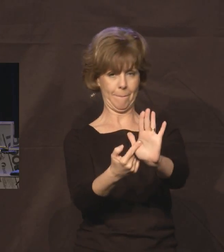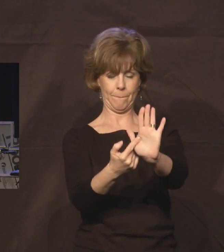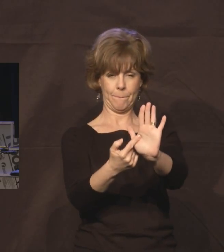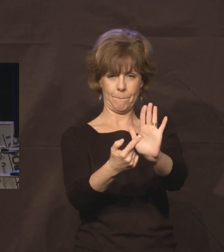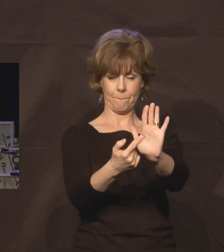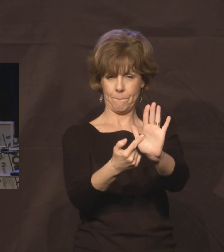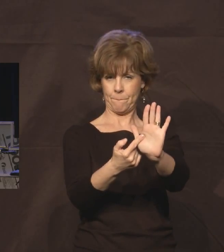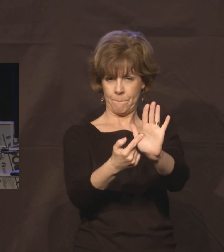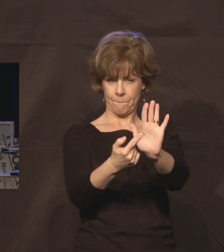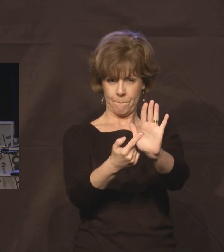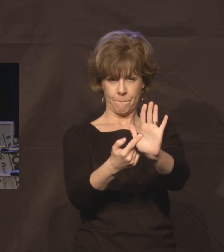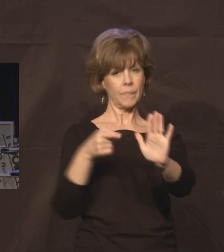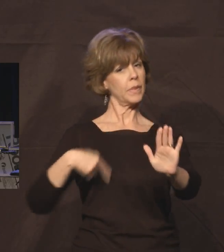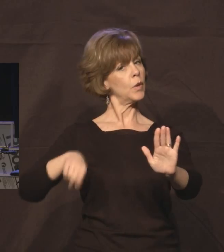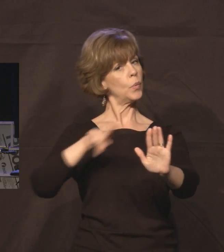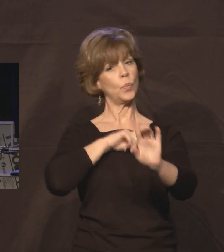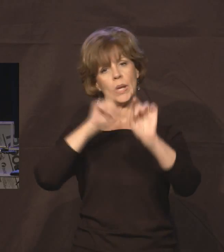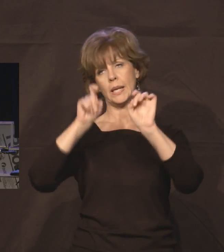We need him.